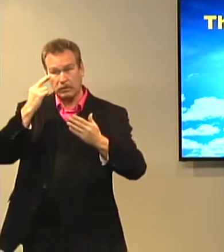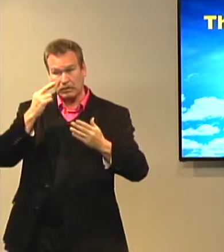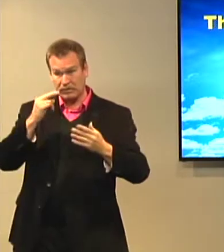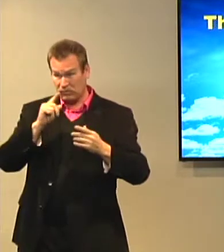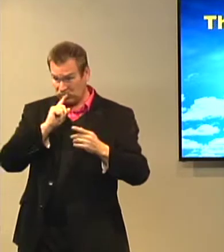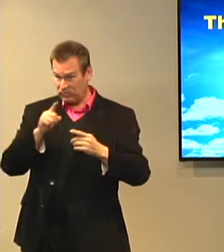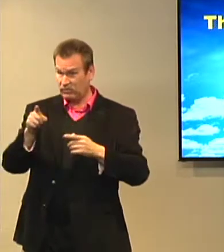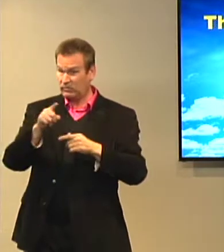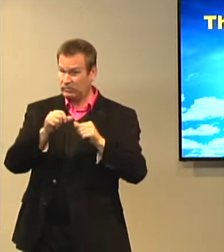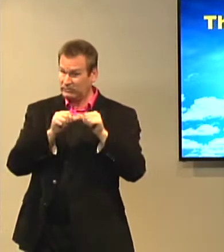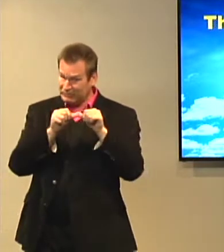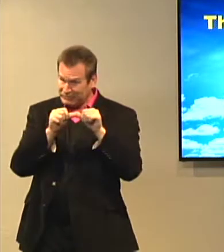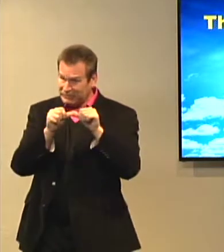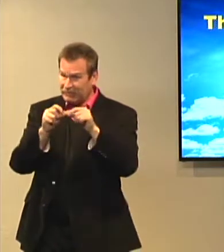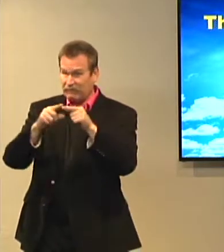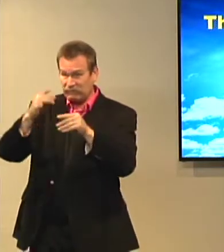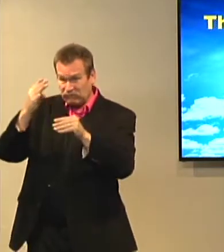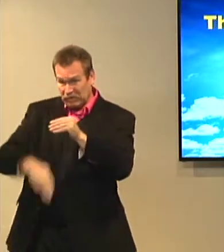and I realize,